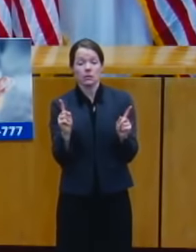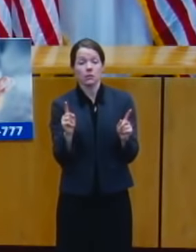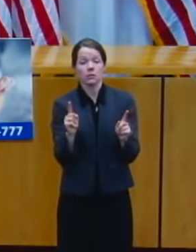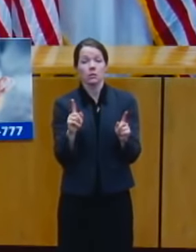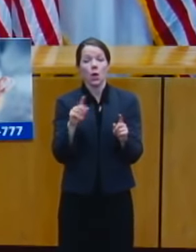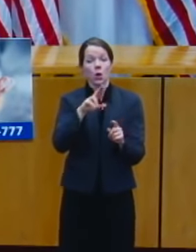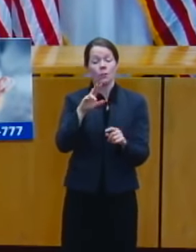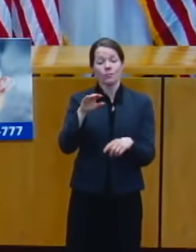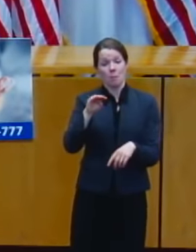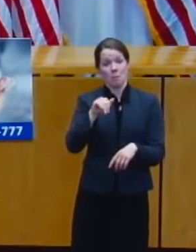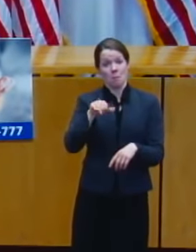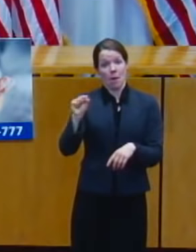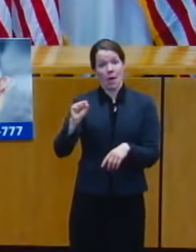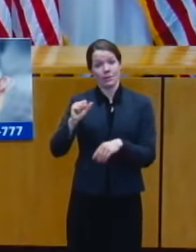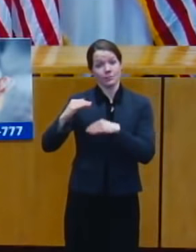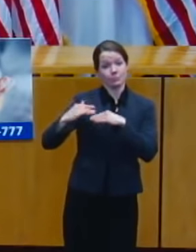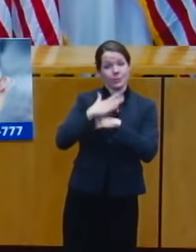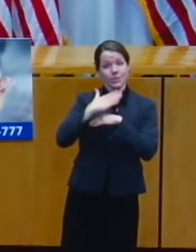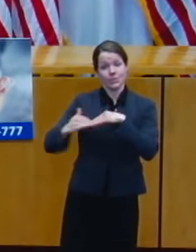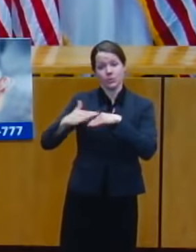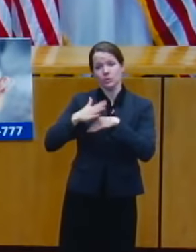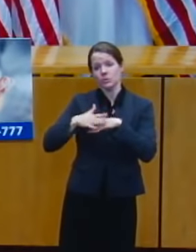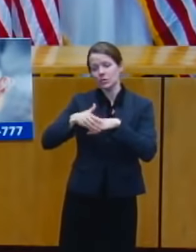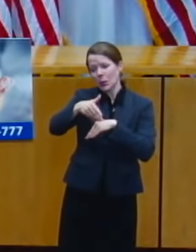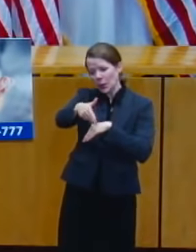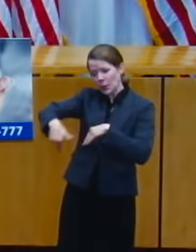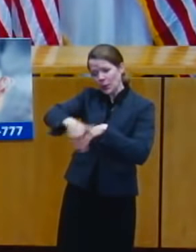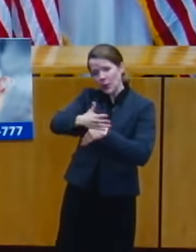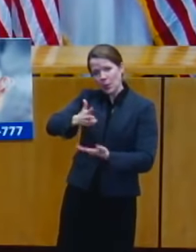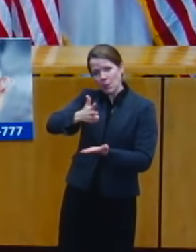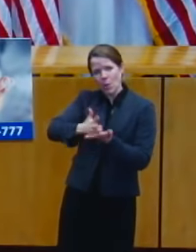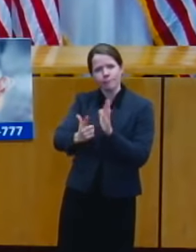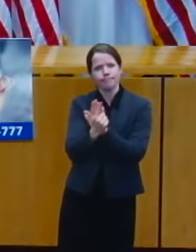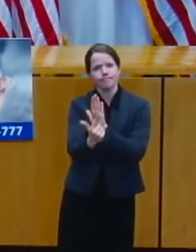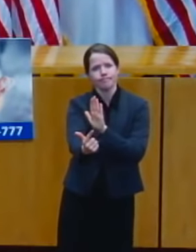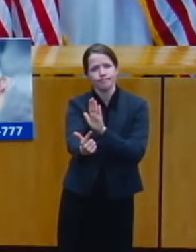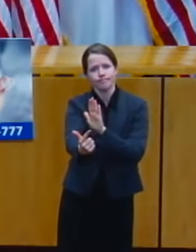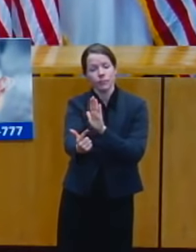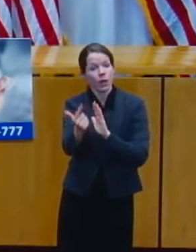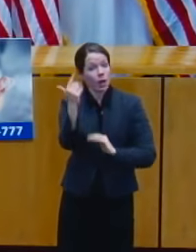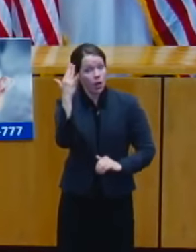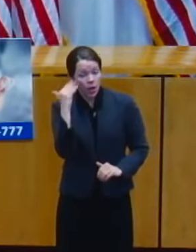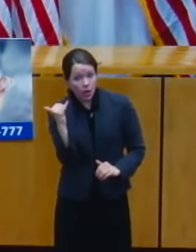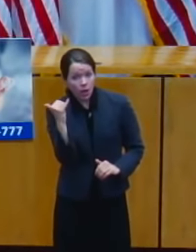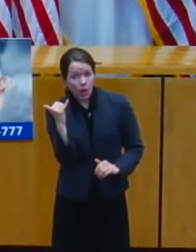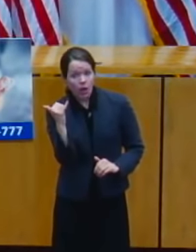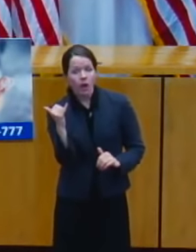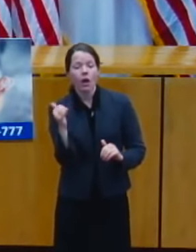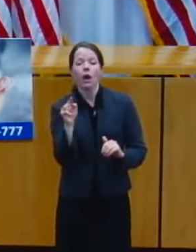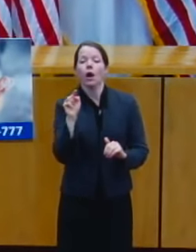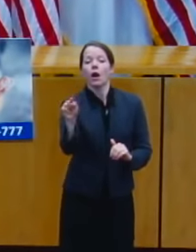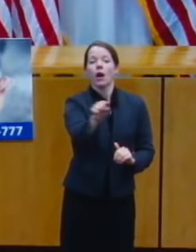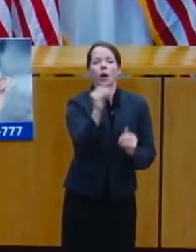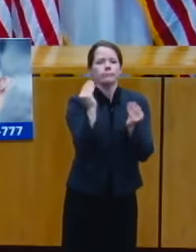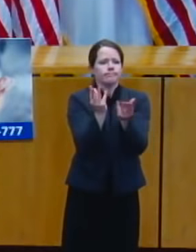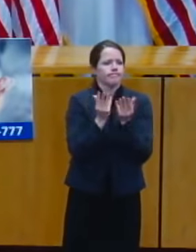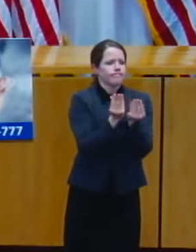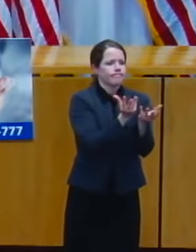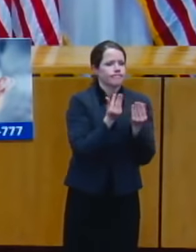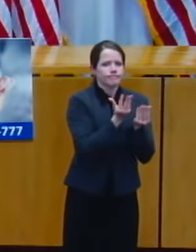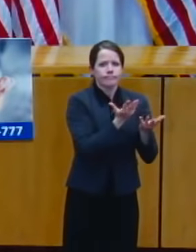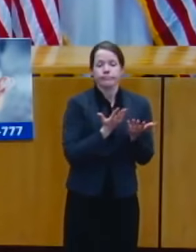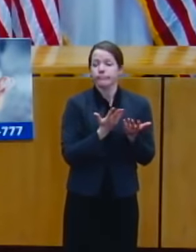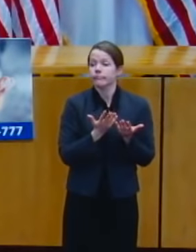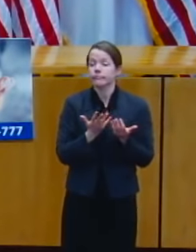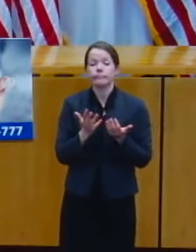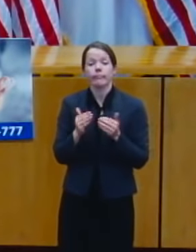of our colleagues in local government who raised legitimate concerns about the fact that people weren't social distancing the way they should